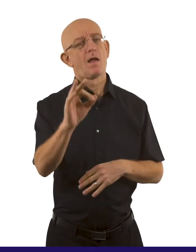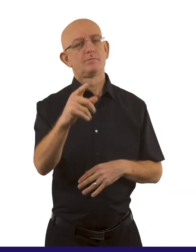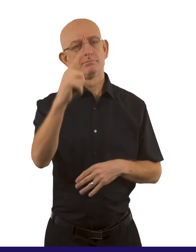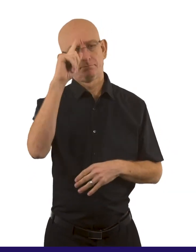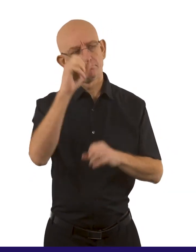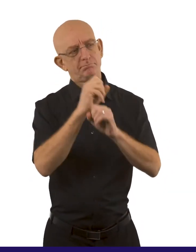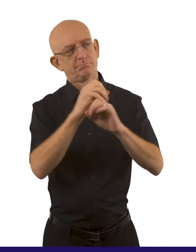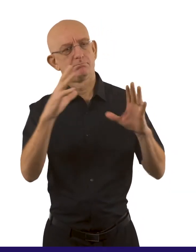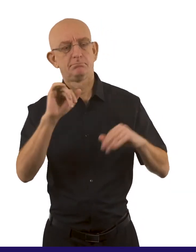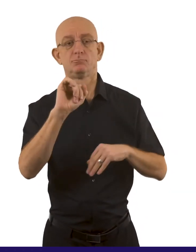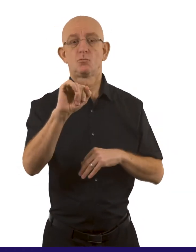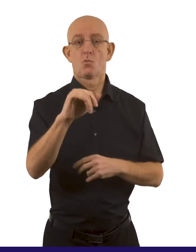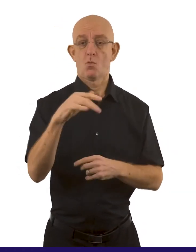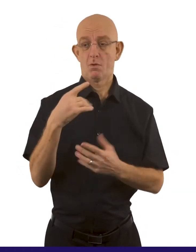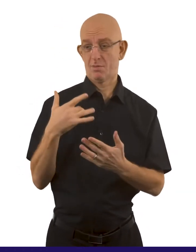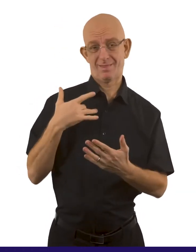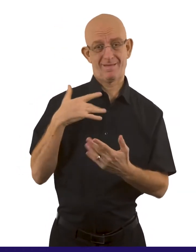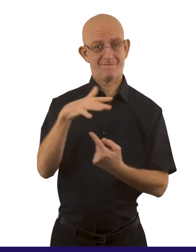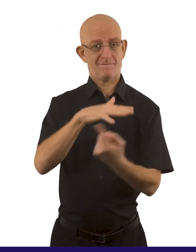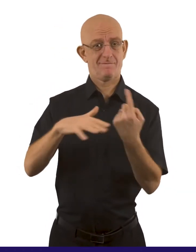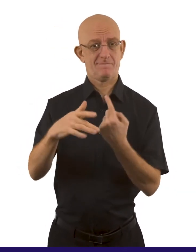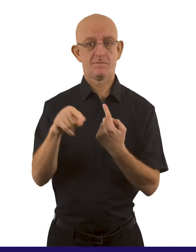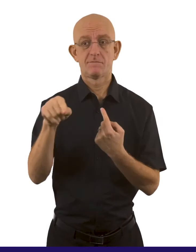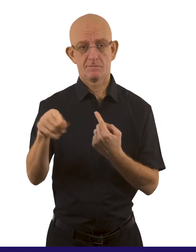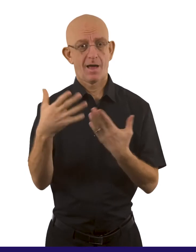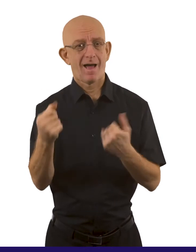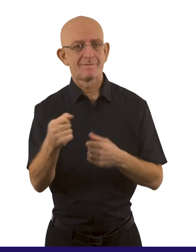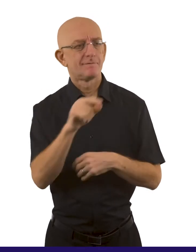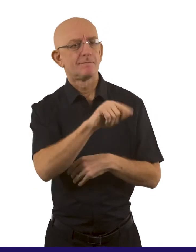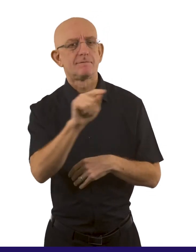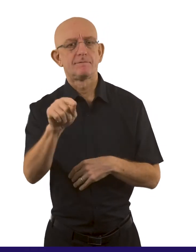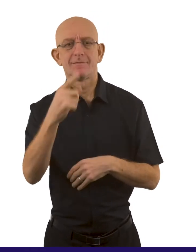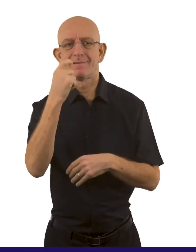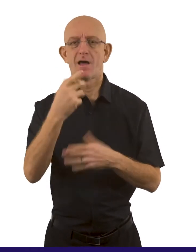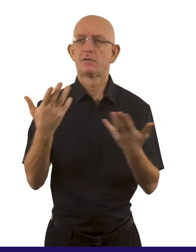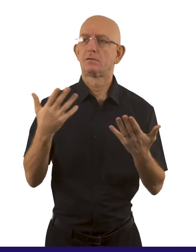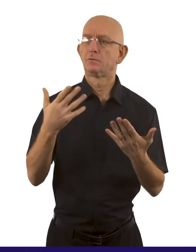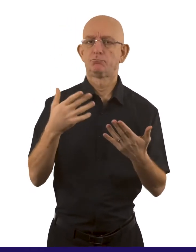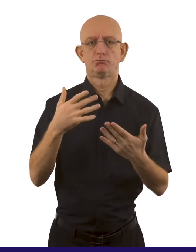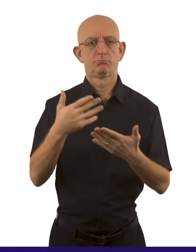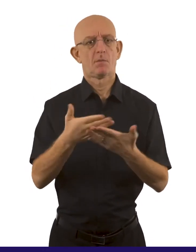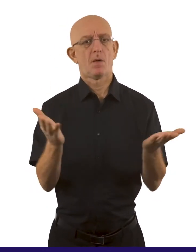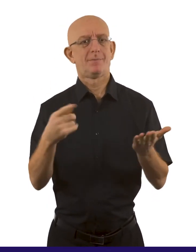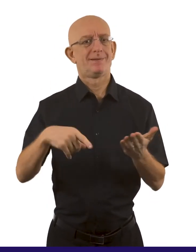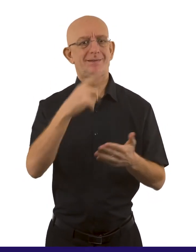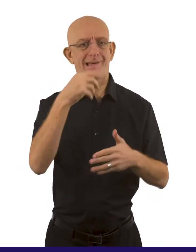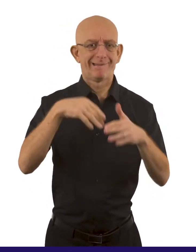Question 10. Think about your local area. Do you often have difficulty accessing public